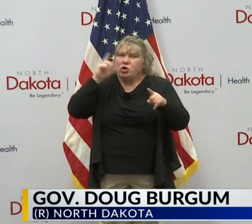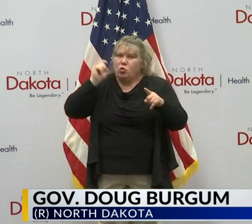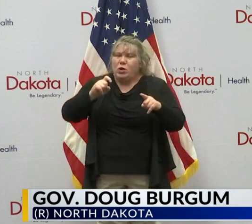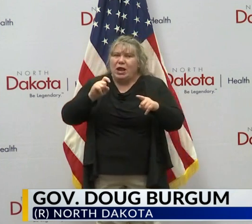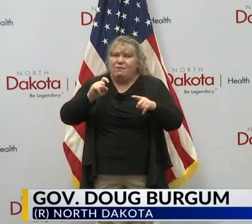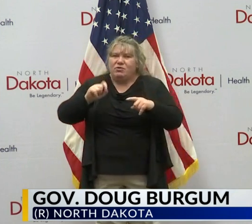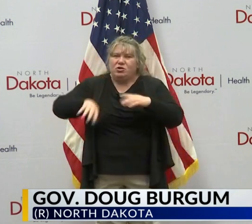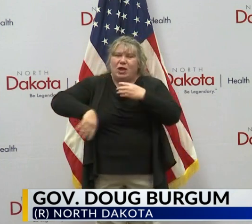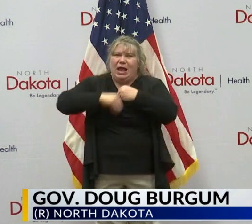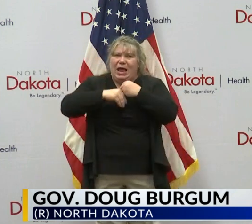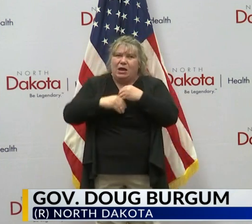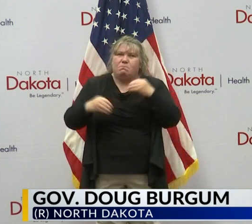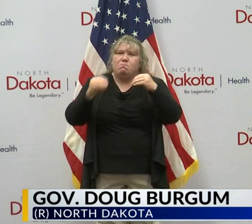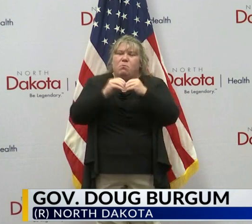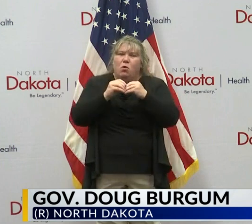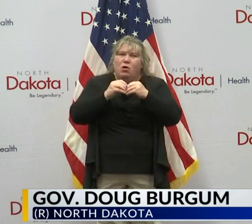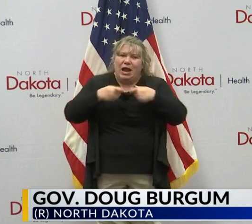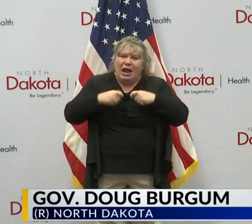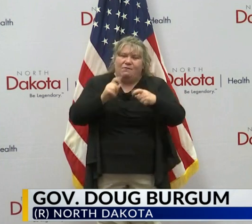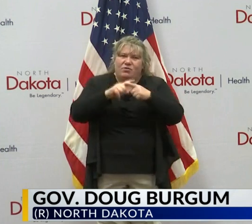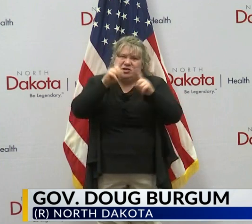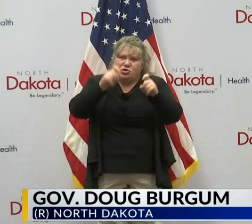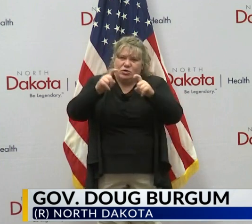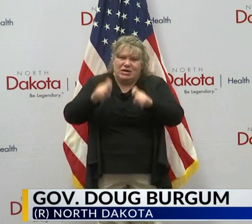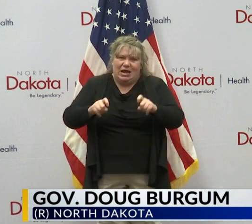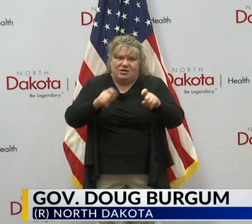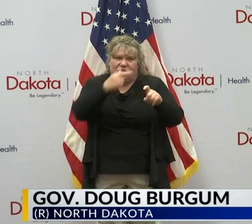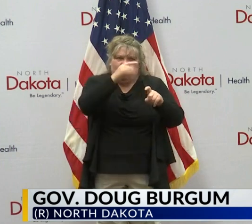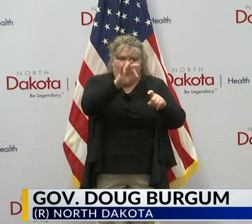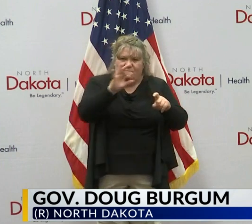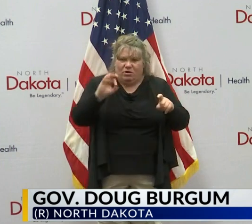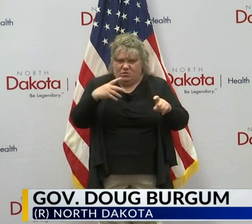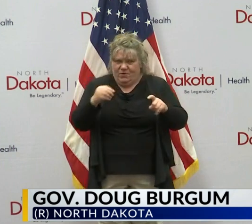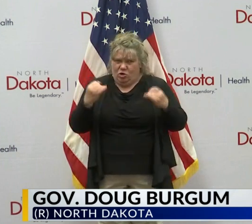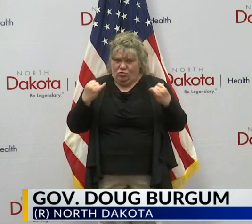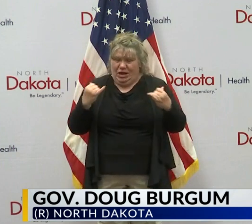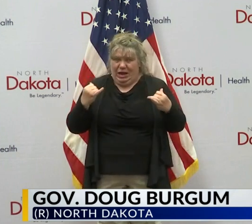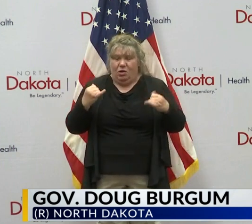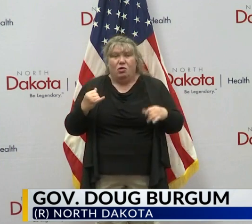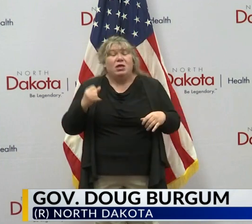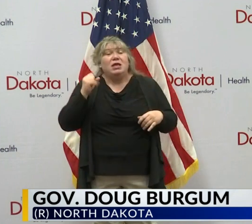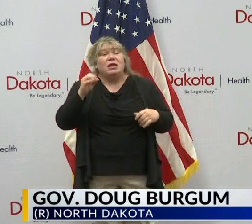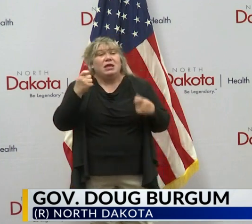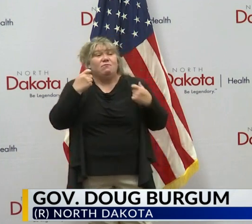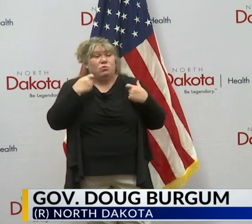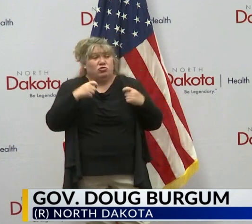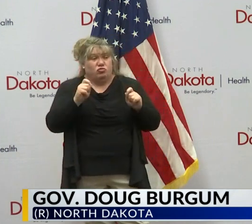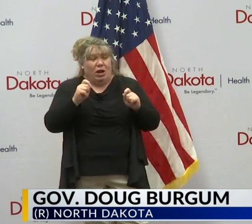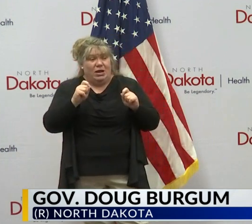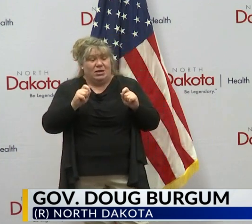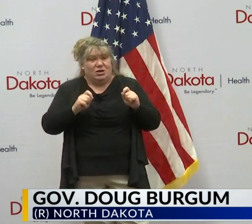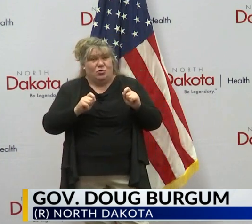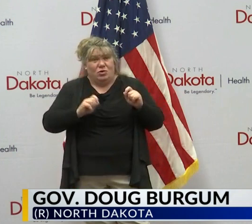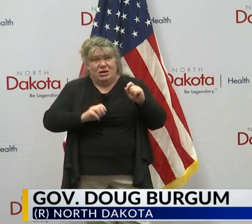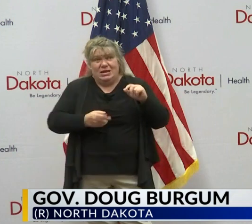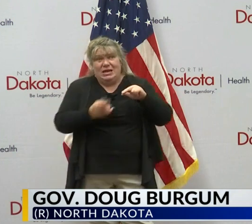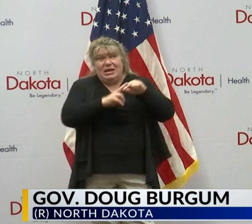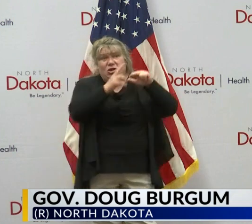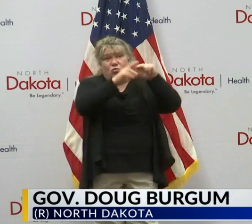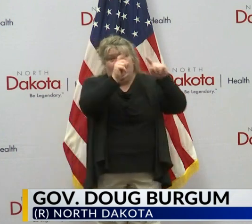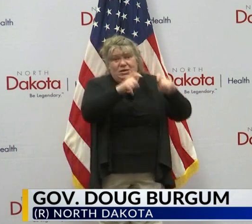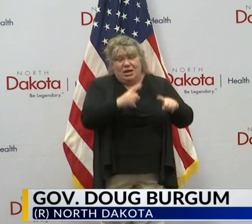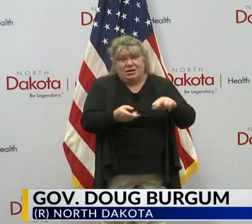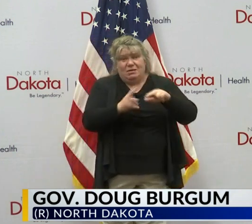contact tracing efforts at Cass and Grand Forks right now. We need to do that. And if we're trying to, again, build up our testing, build up our